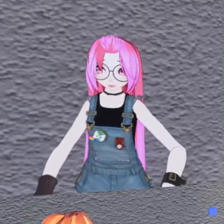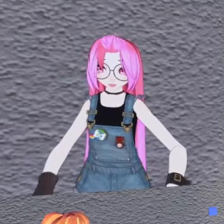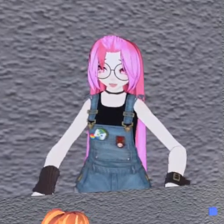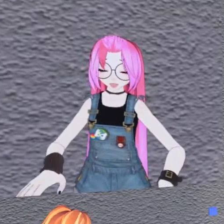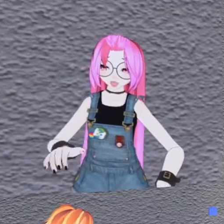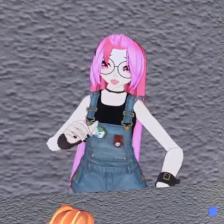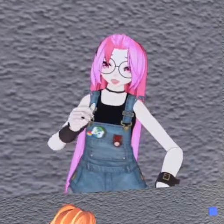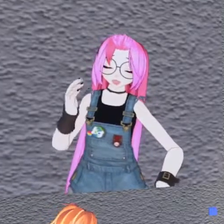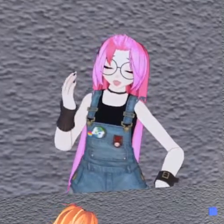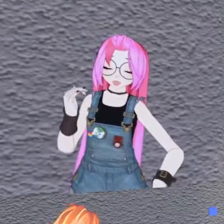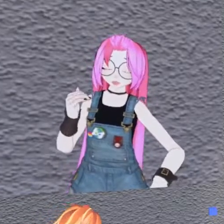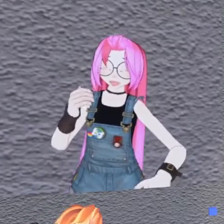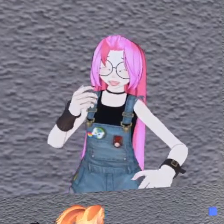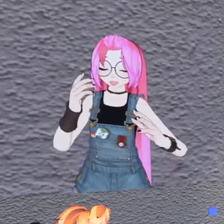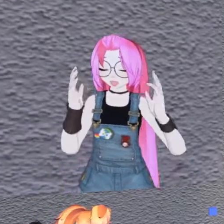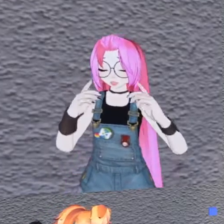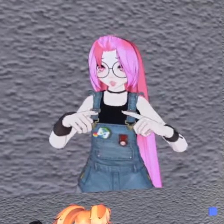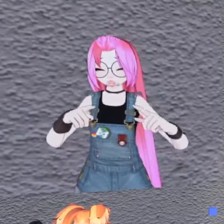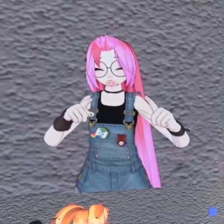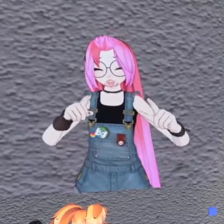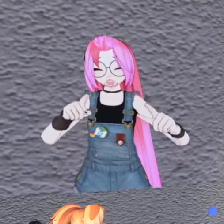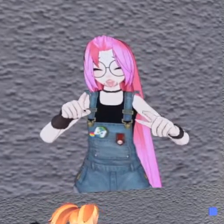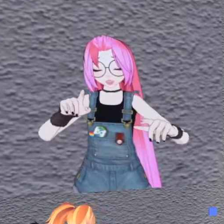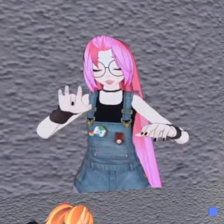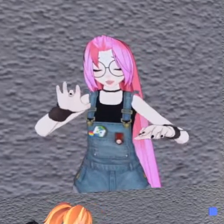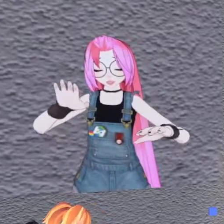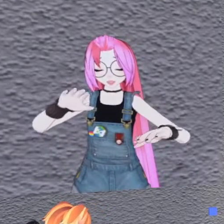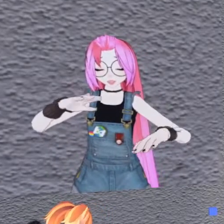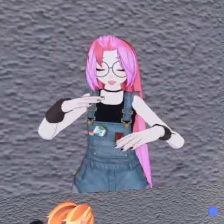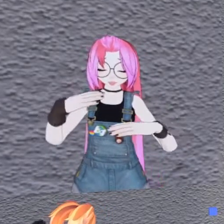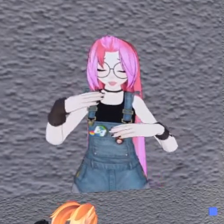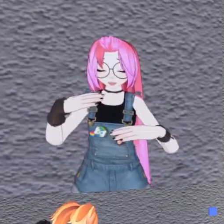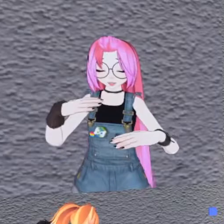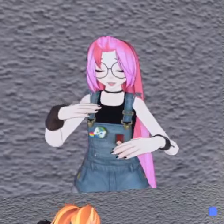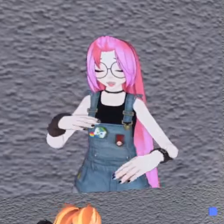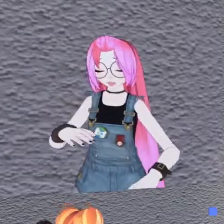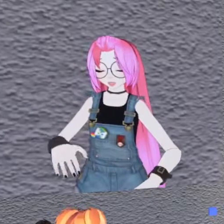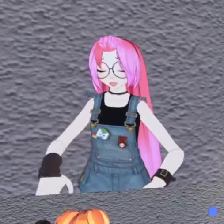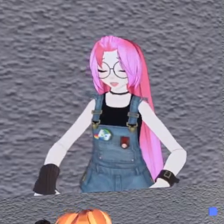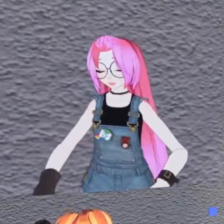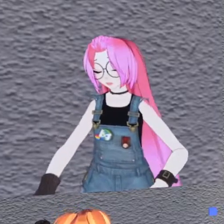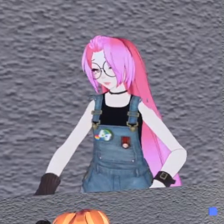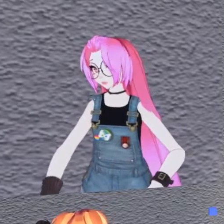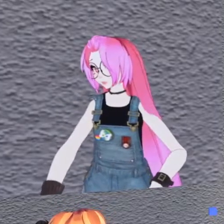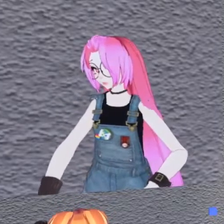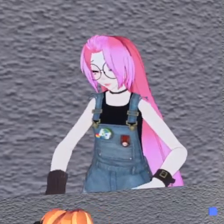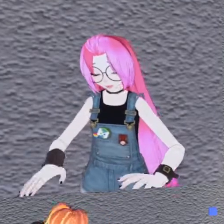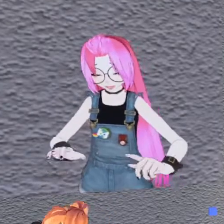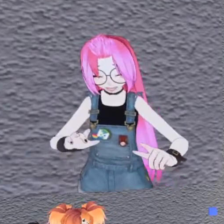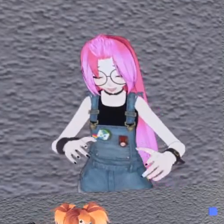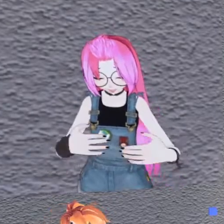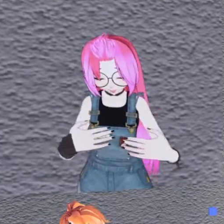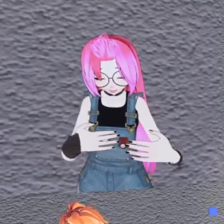That's why, VR sign is an adjusted version with the limits. But